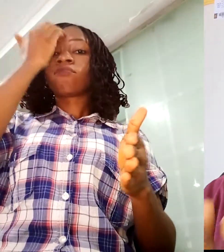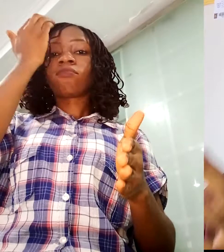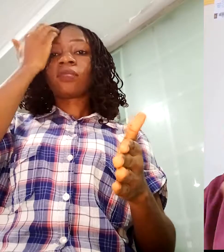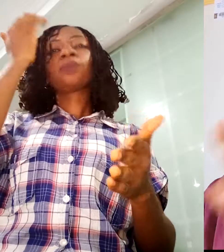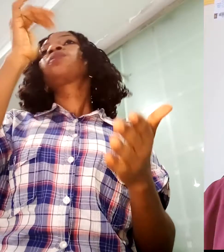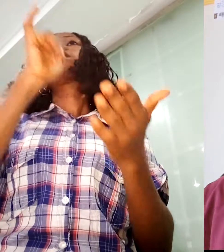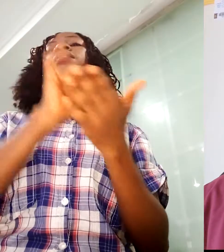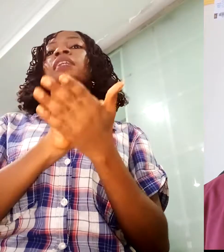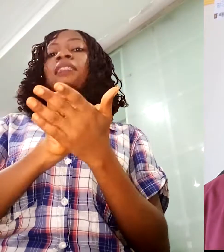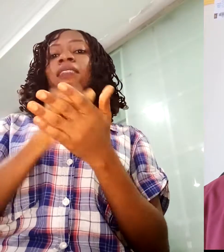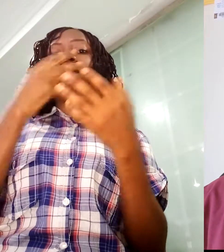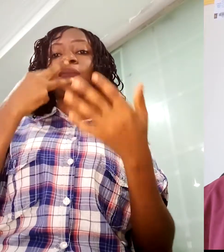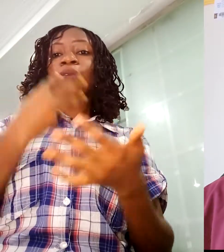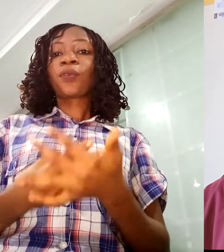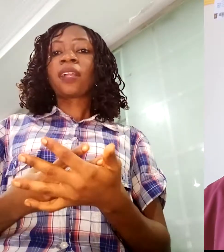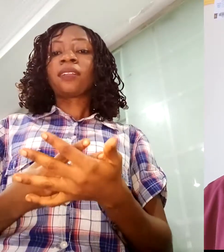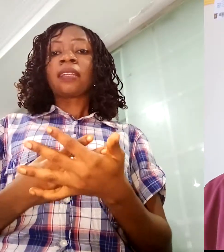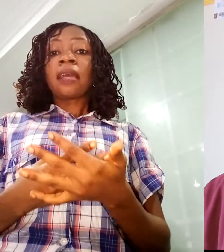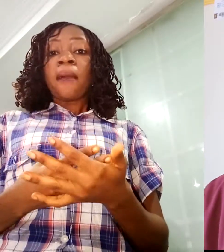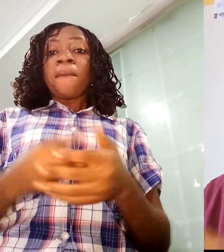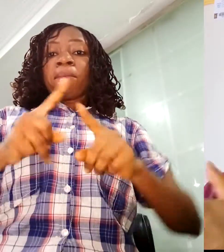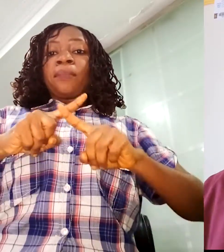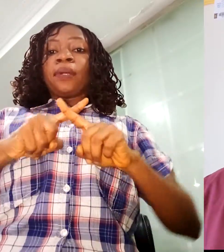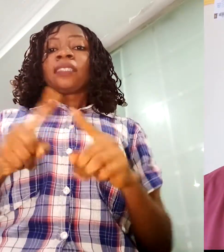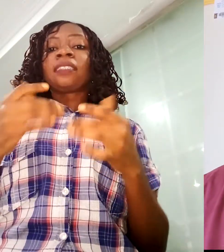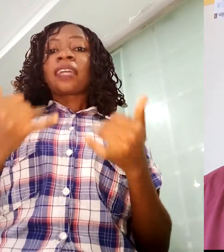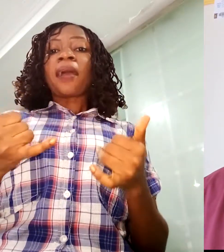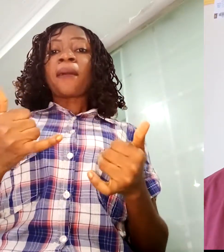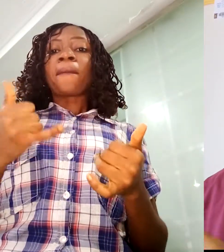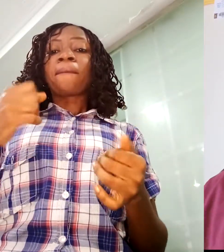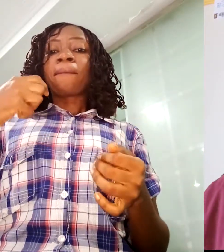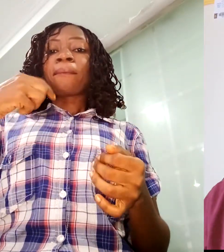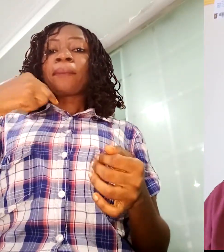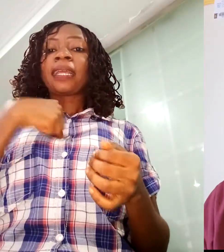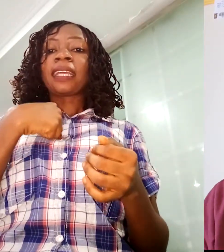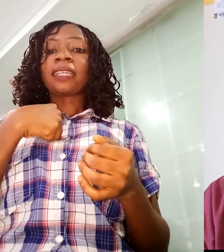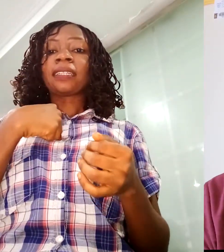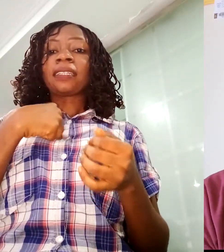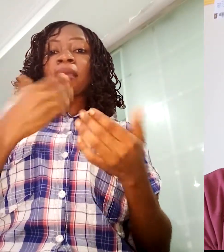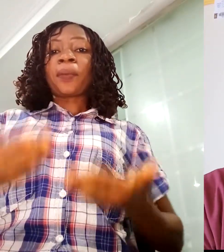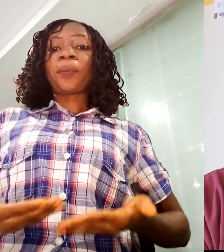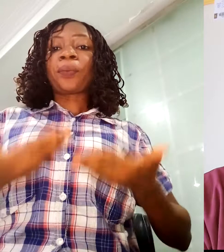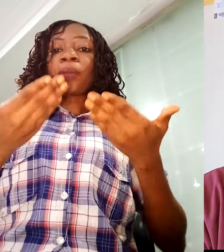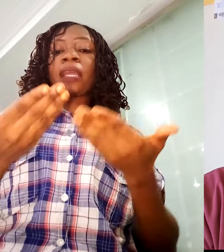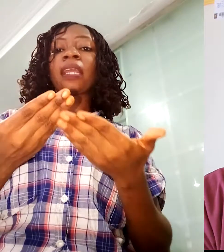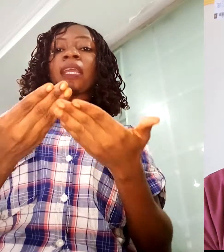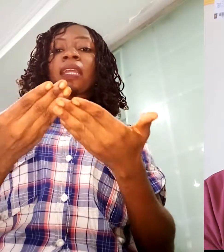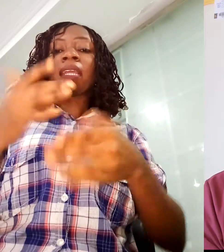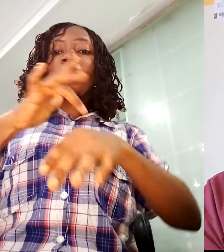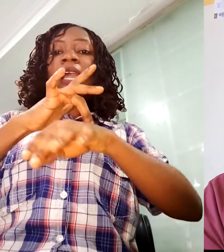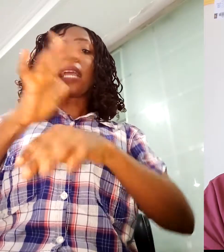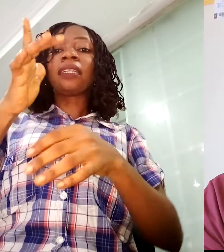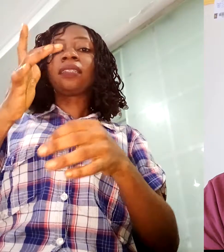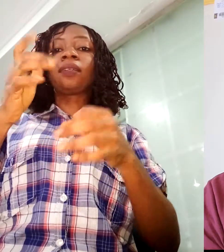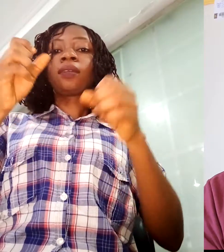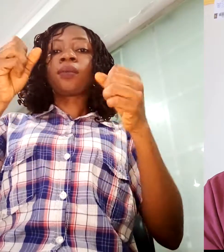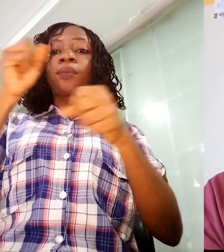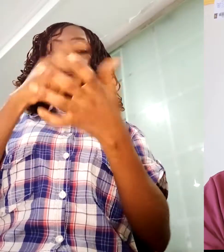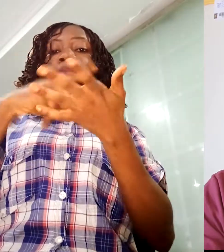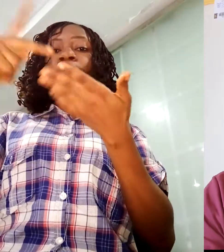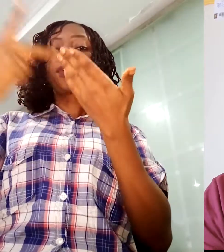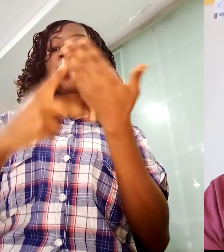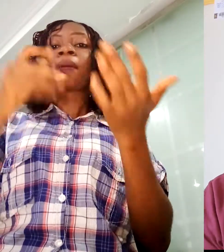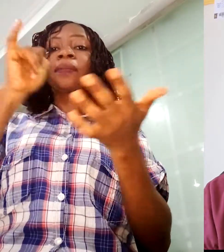home with this knowledge. Now, but since I am proposing a non-formal early intervention